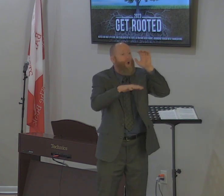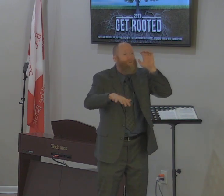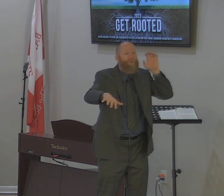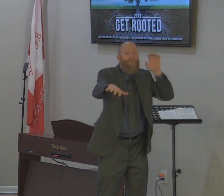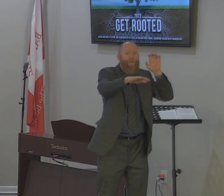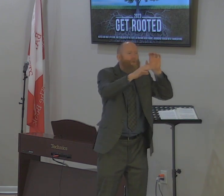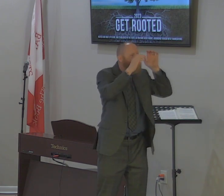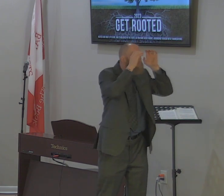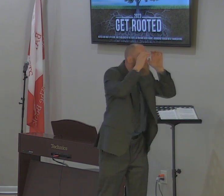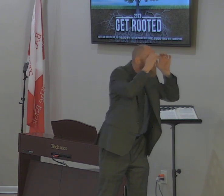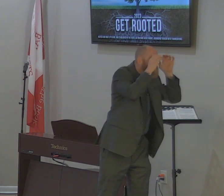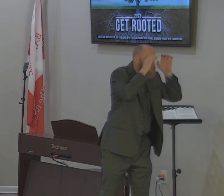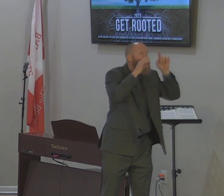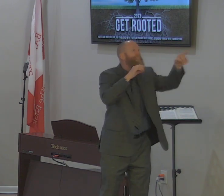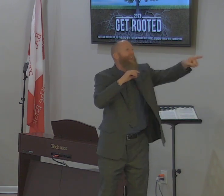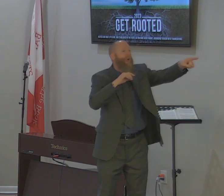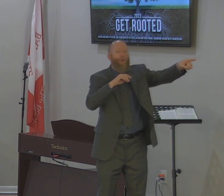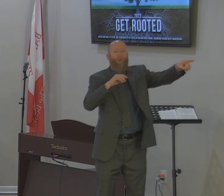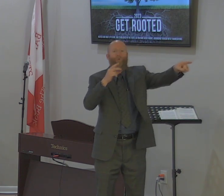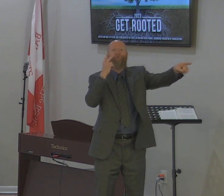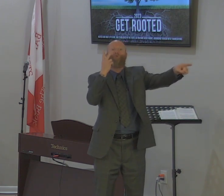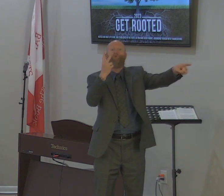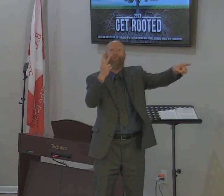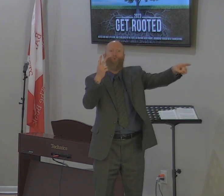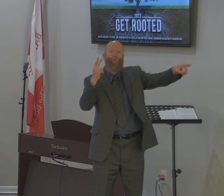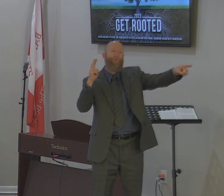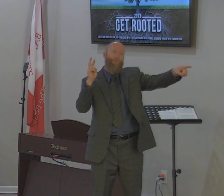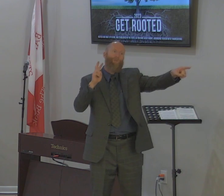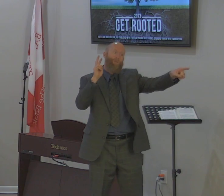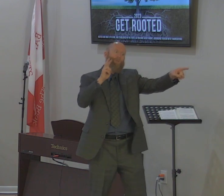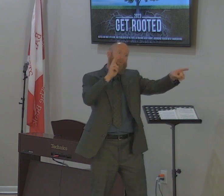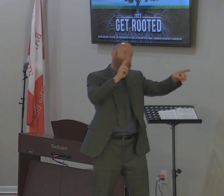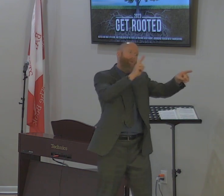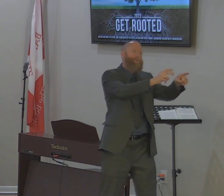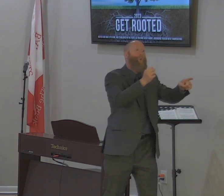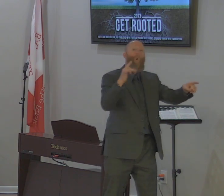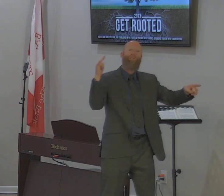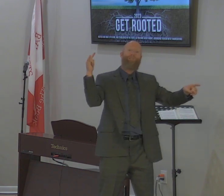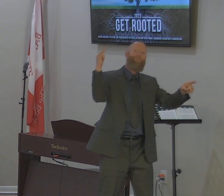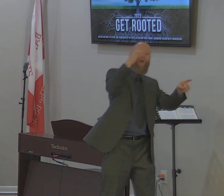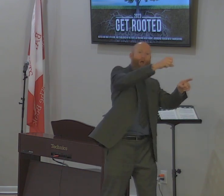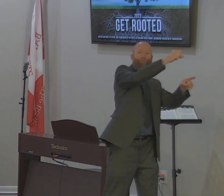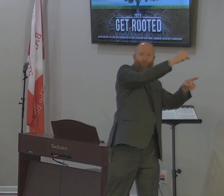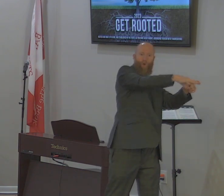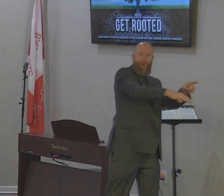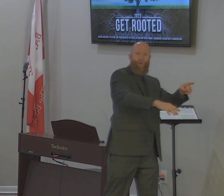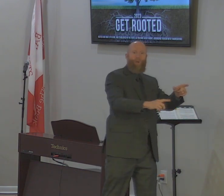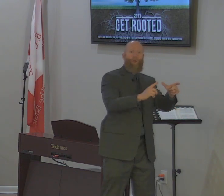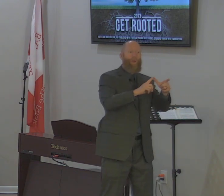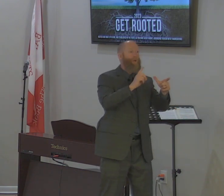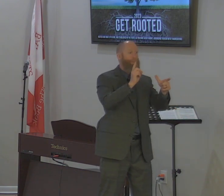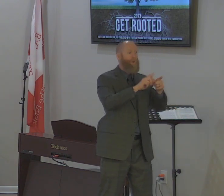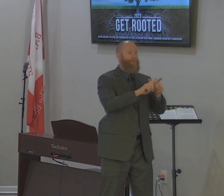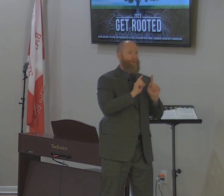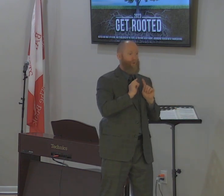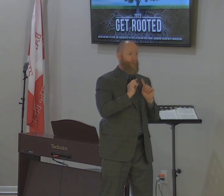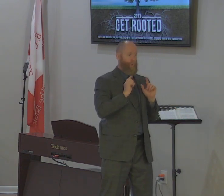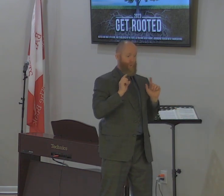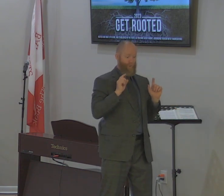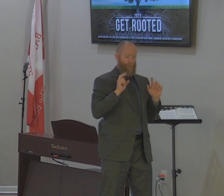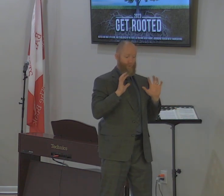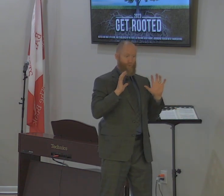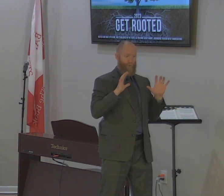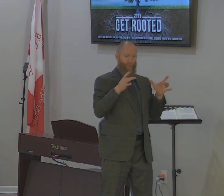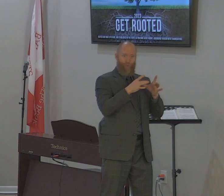in groups of two, and all day long, slowly work your way out to the moose is and create a circle, and then that circle gets smaller and smaller